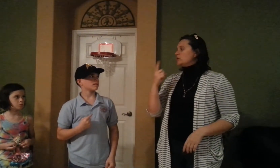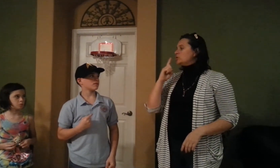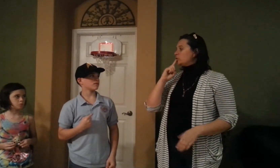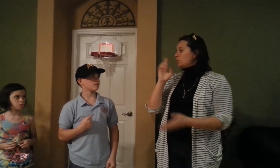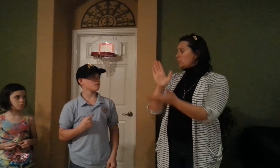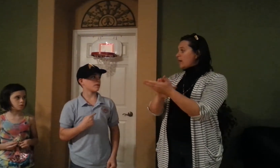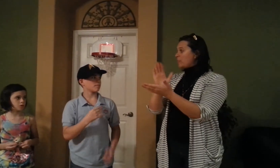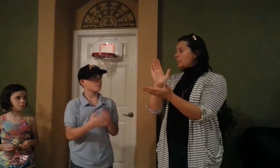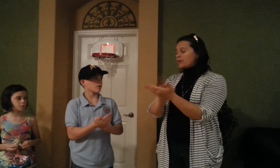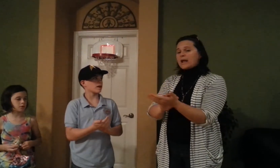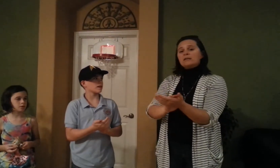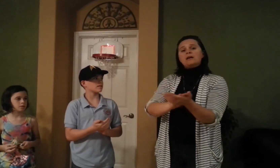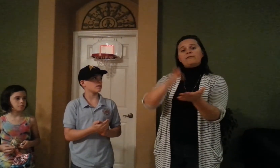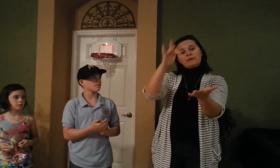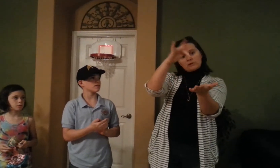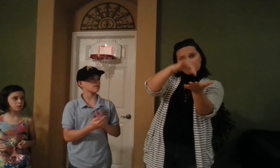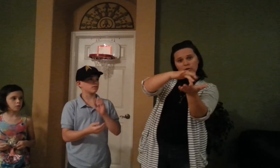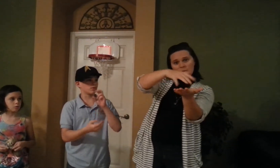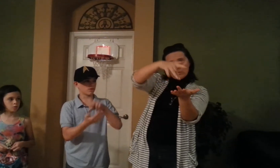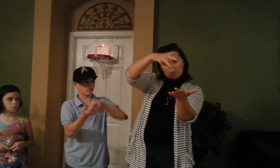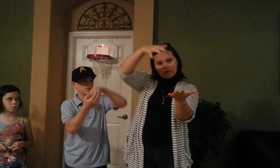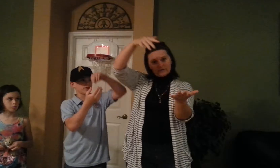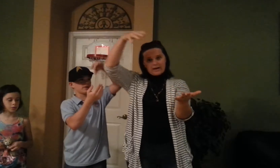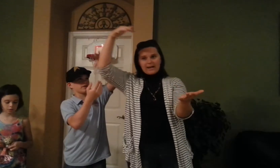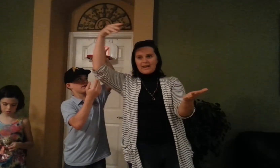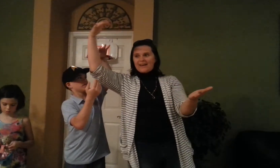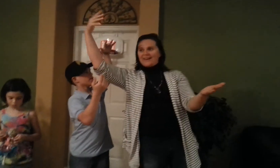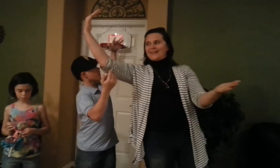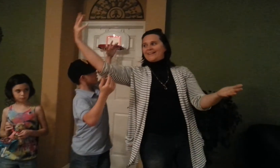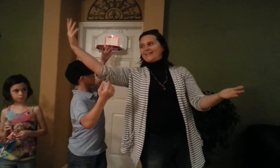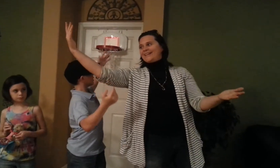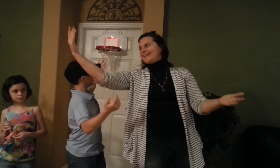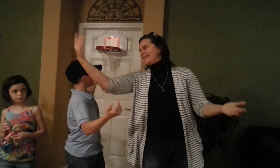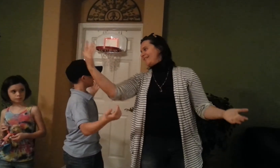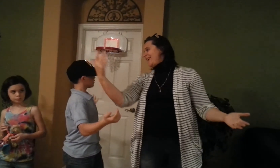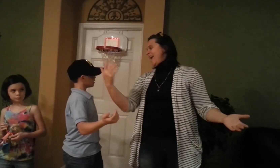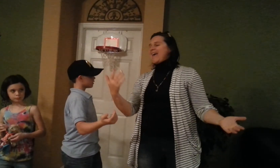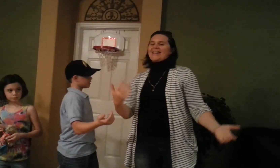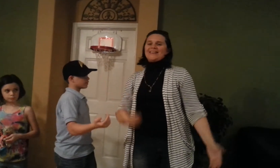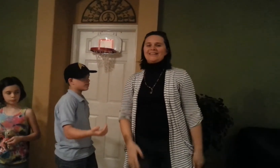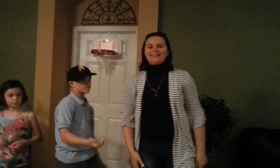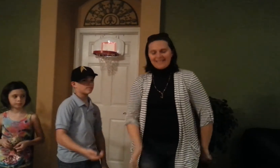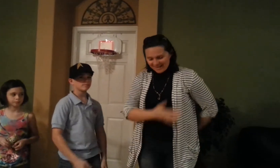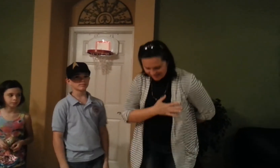to the praise of his glory. The end.